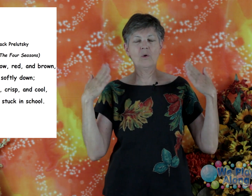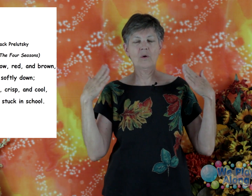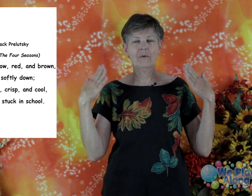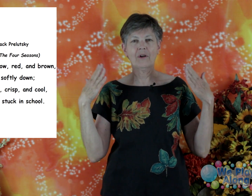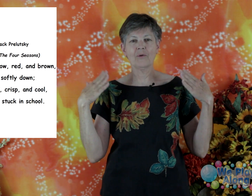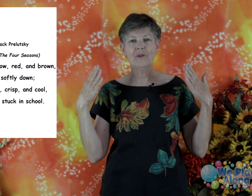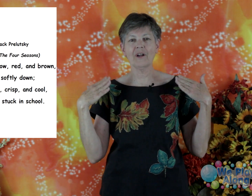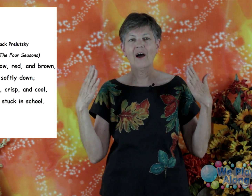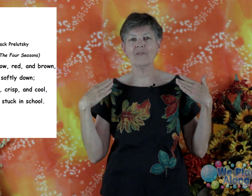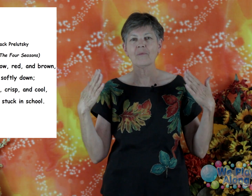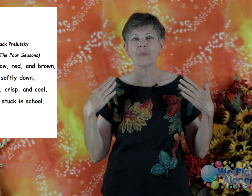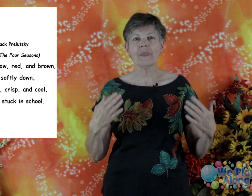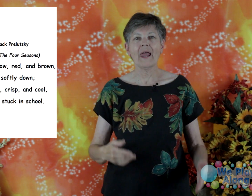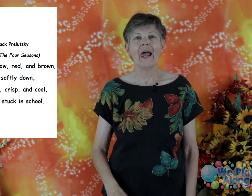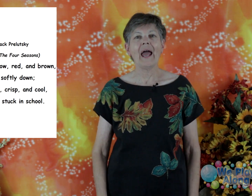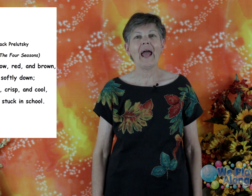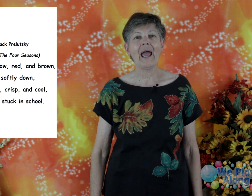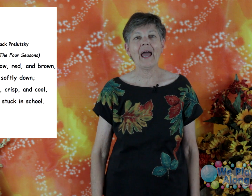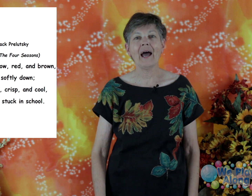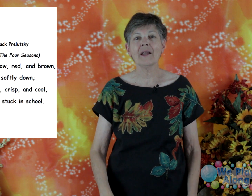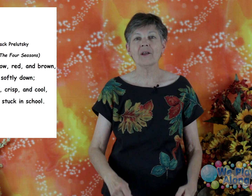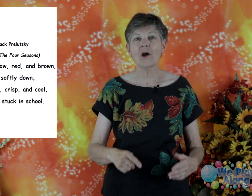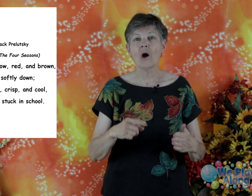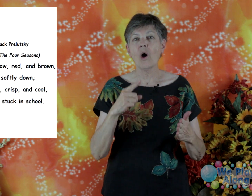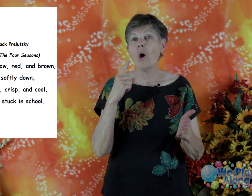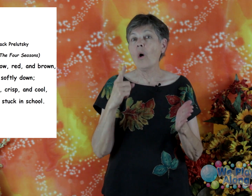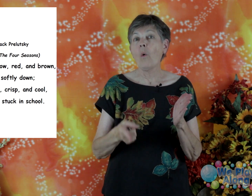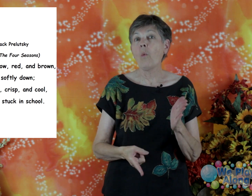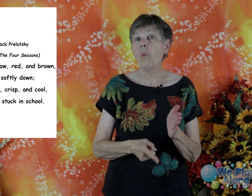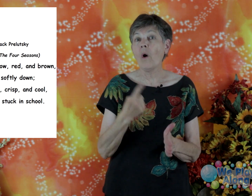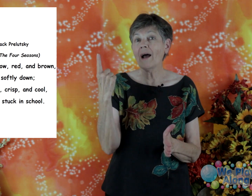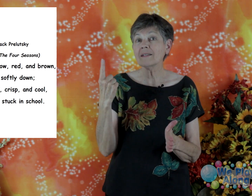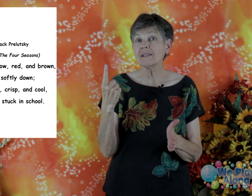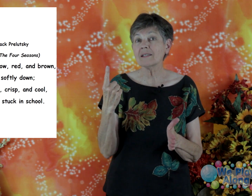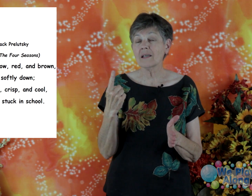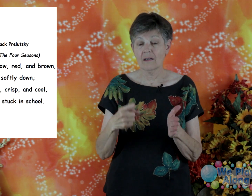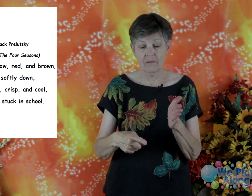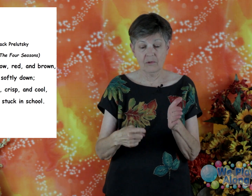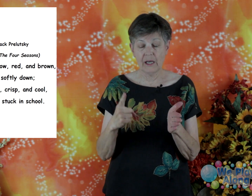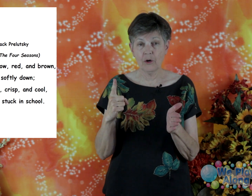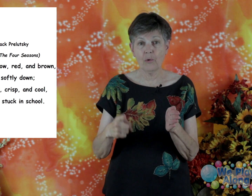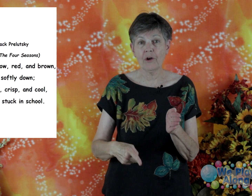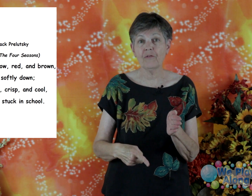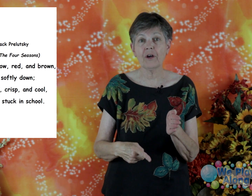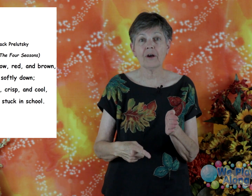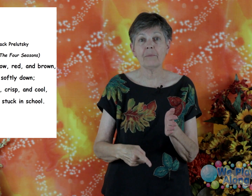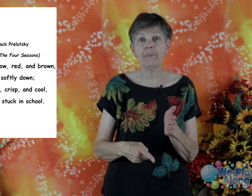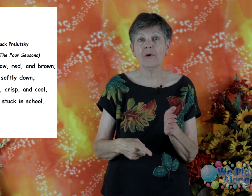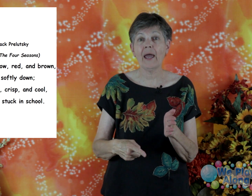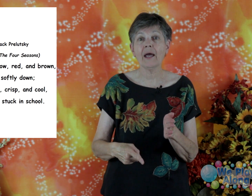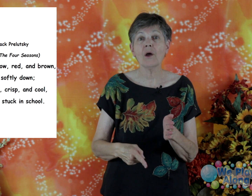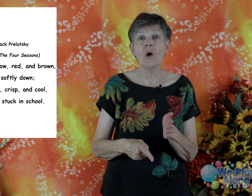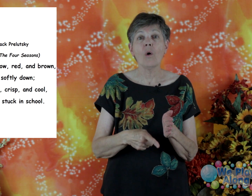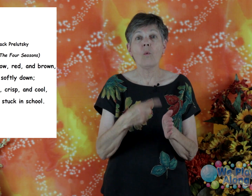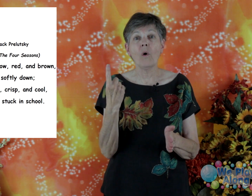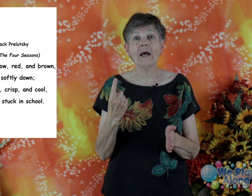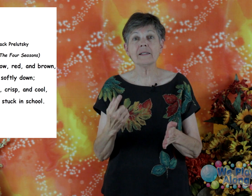we're going to cooling off. And once, take your pointer finger, come up your hand.